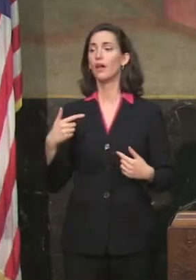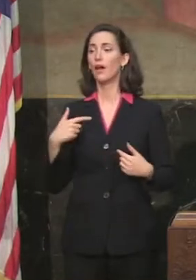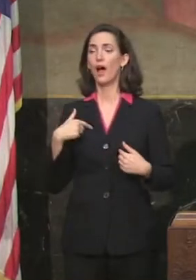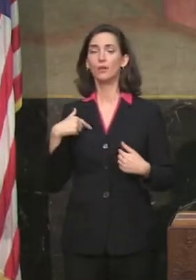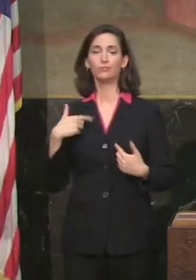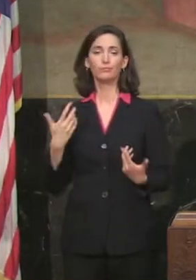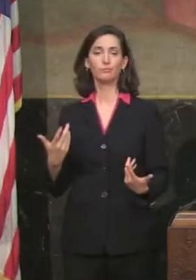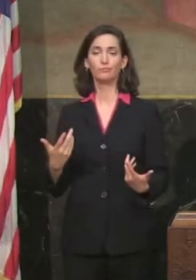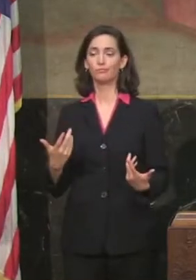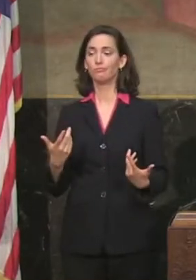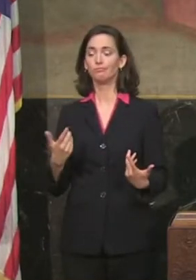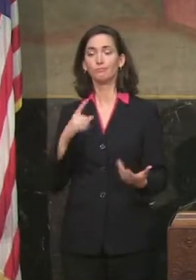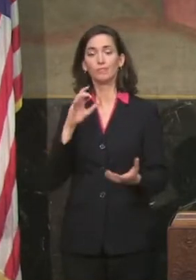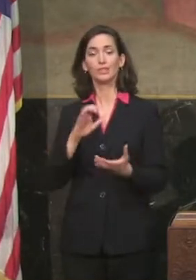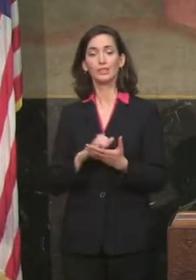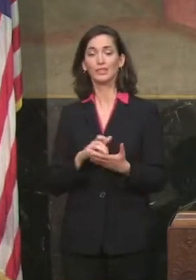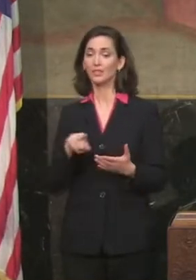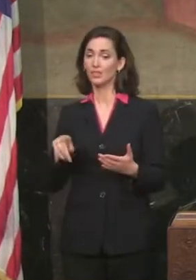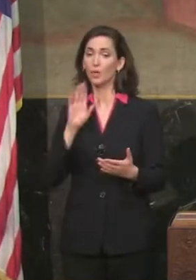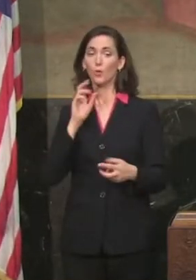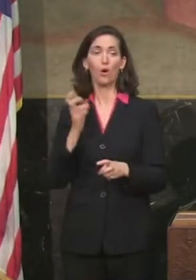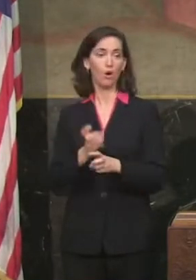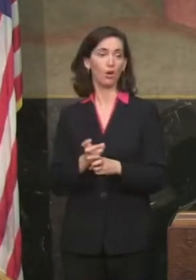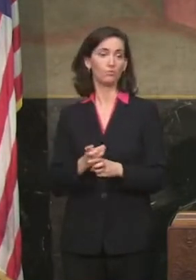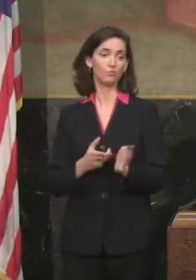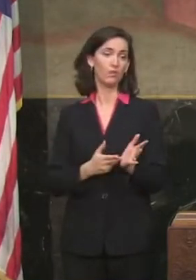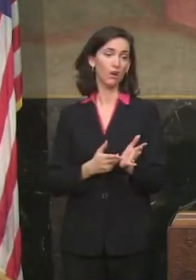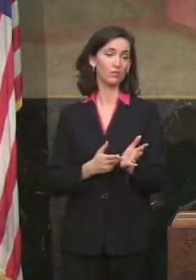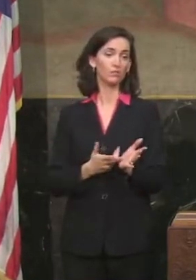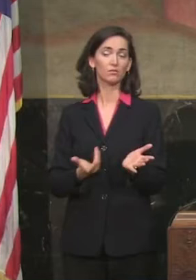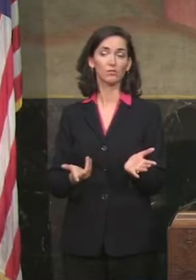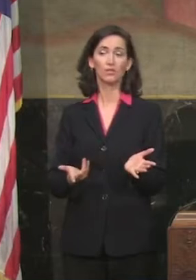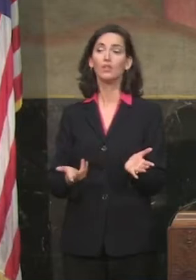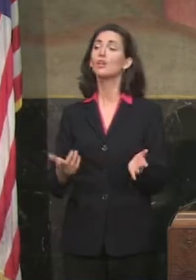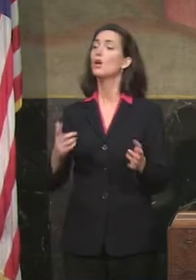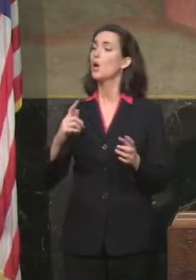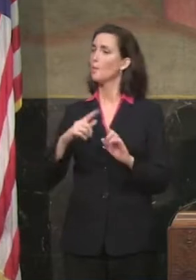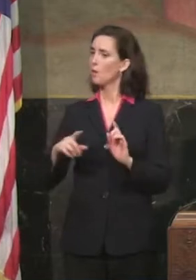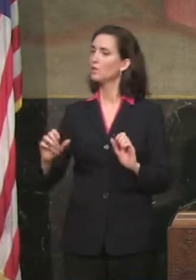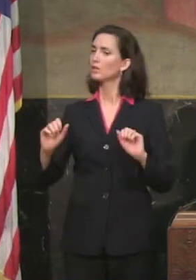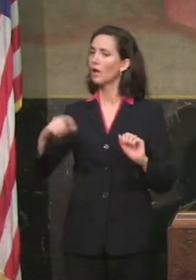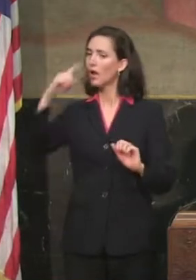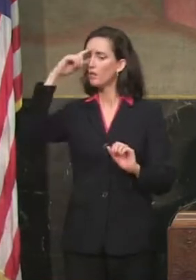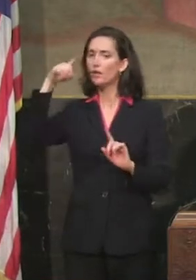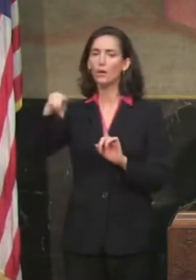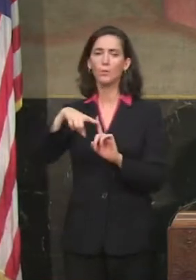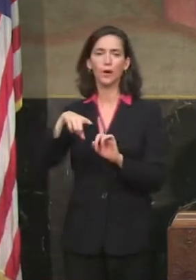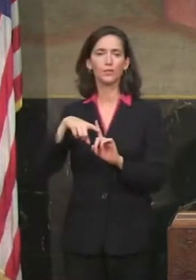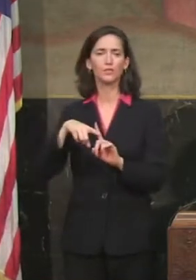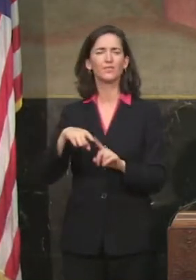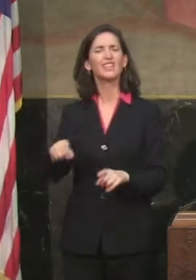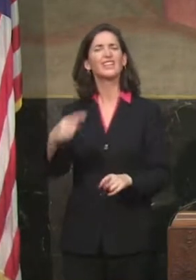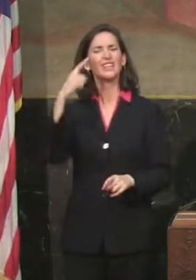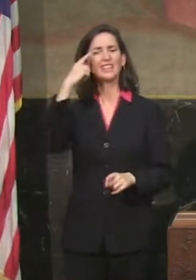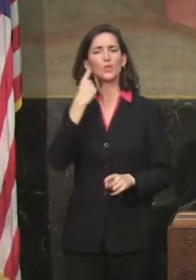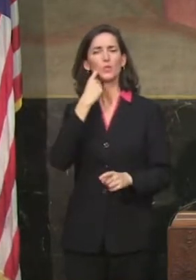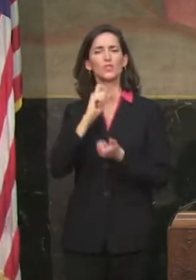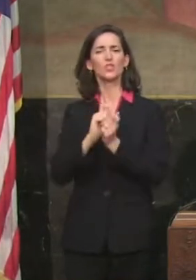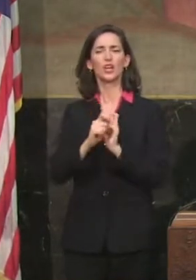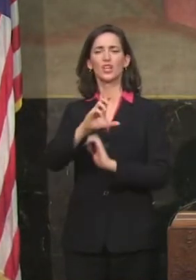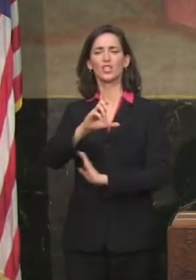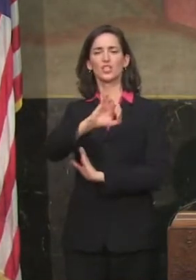hard. But there is hope. If you just look at the work that was done around criminal justice reform and